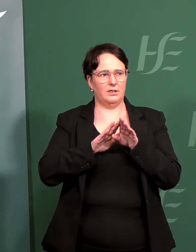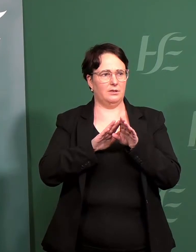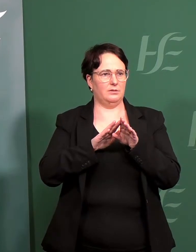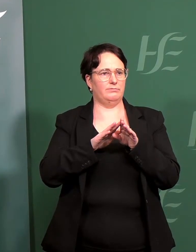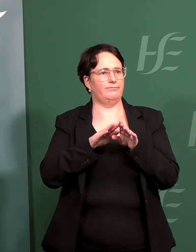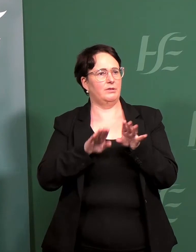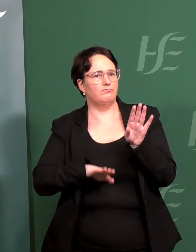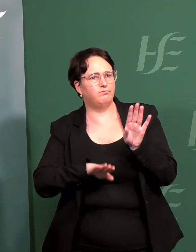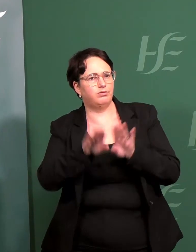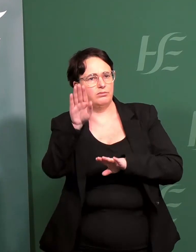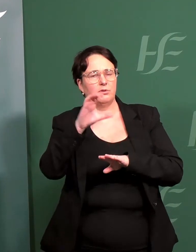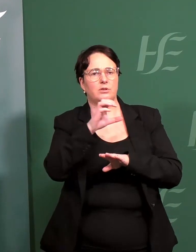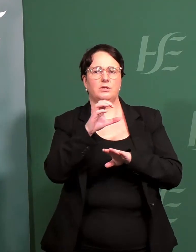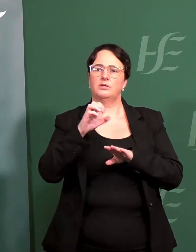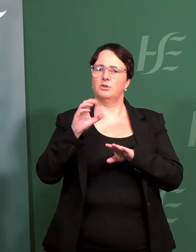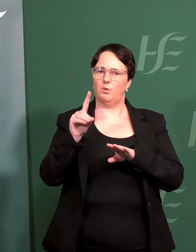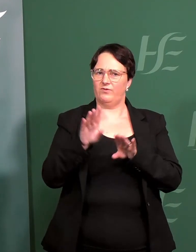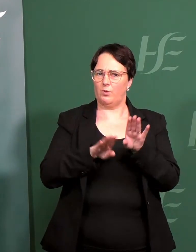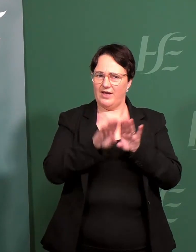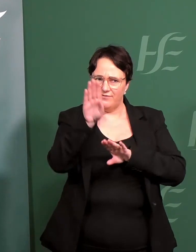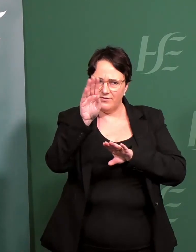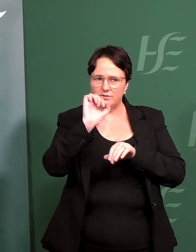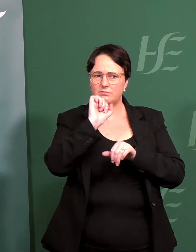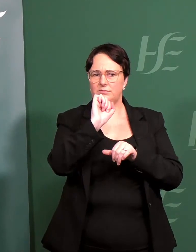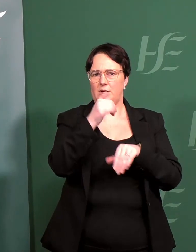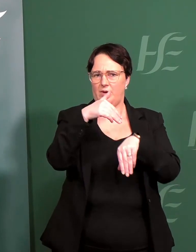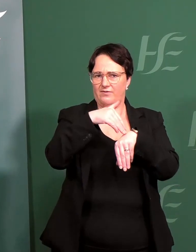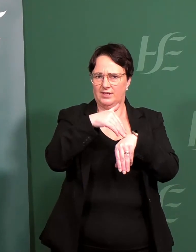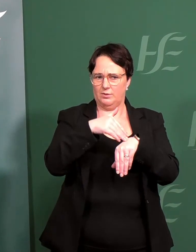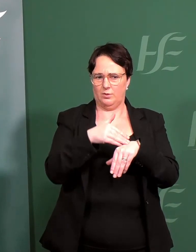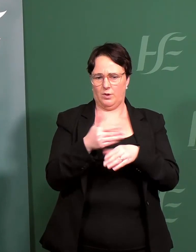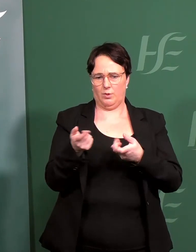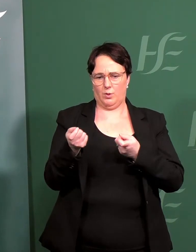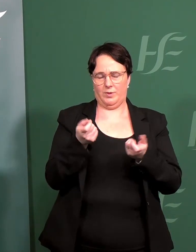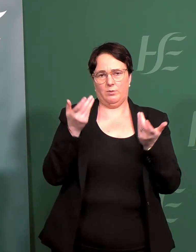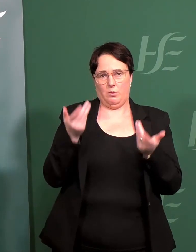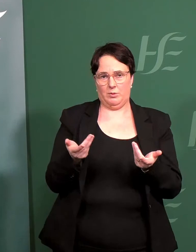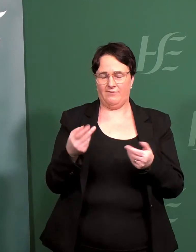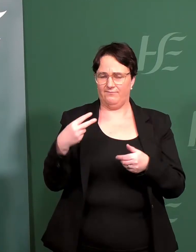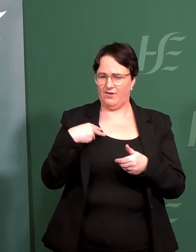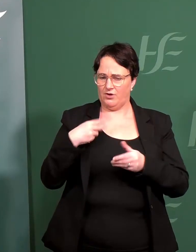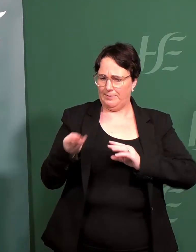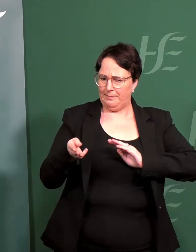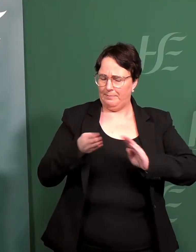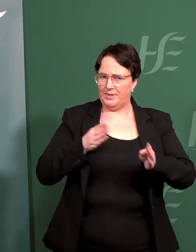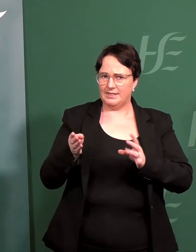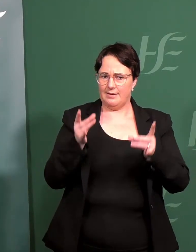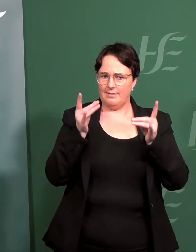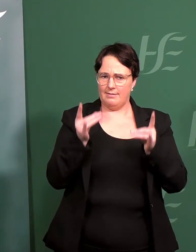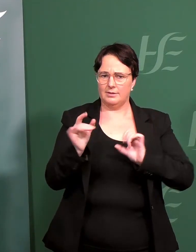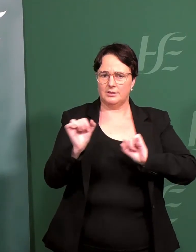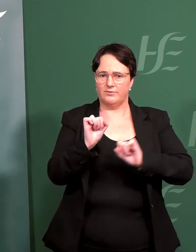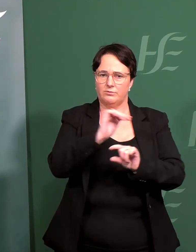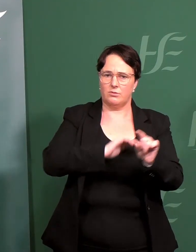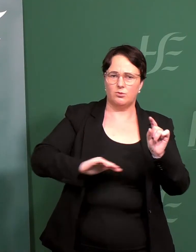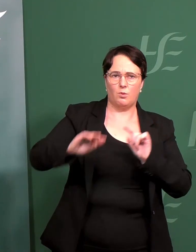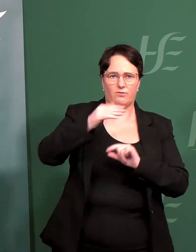forward. And that's significantly what we are dealing with right now in terms of very busy health services all across the